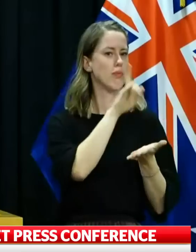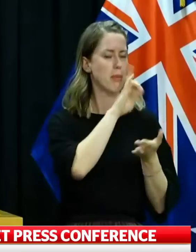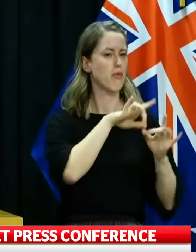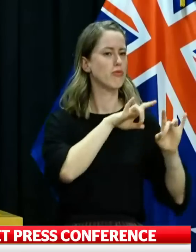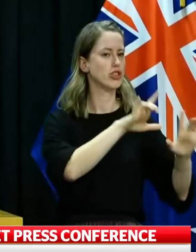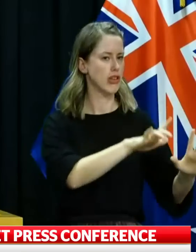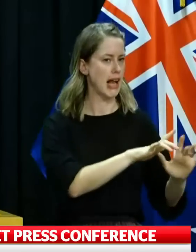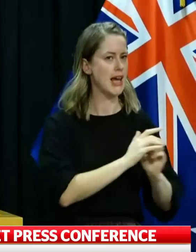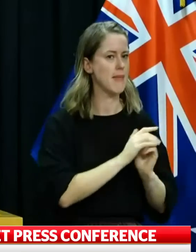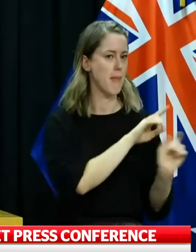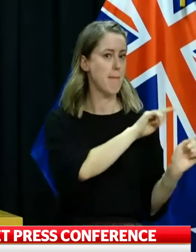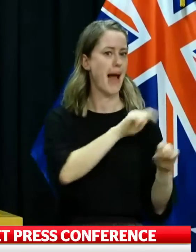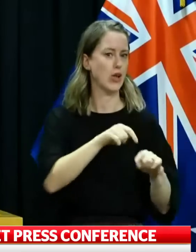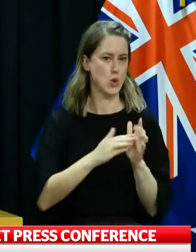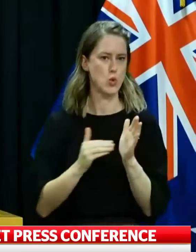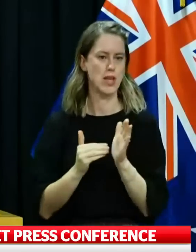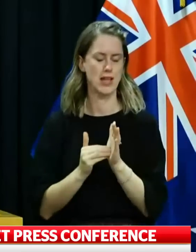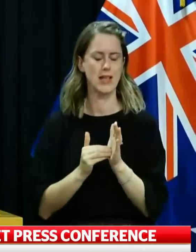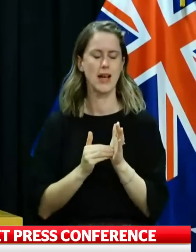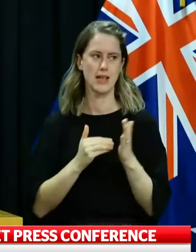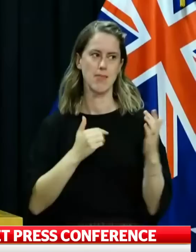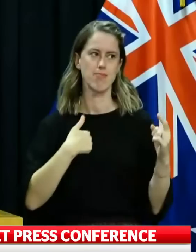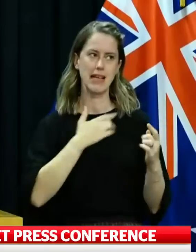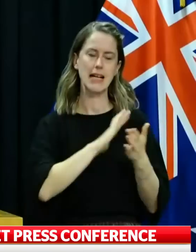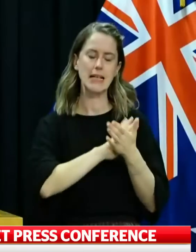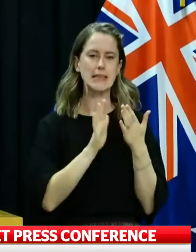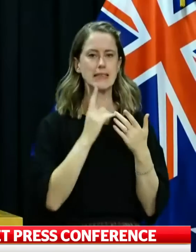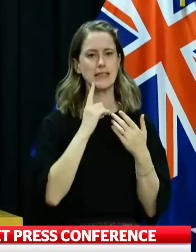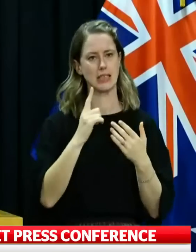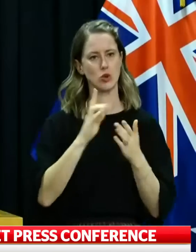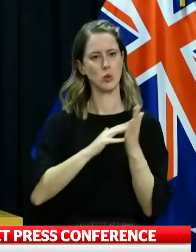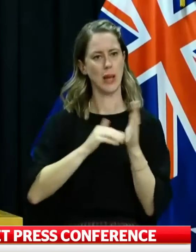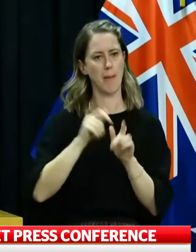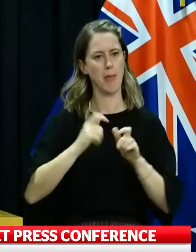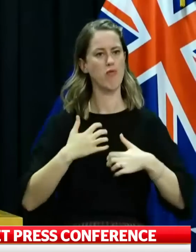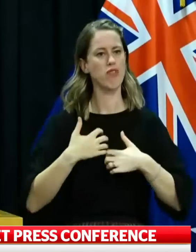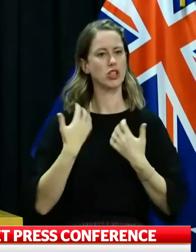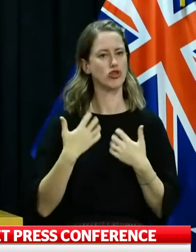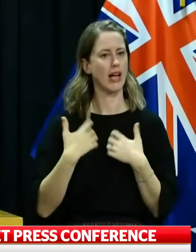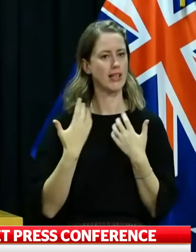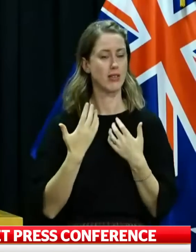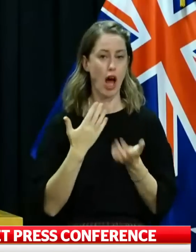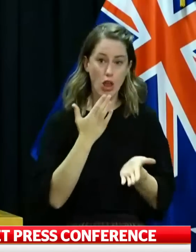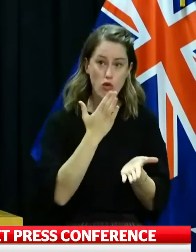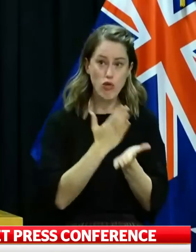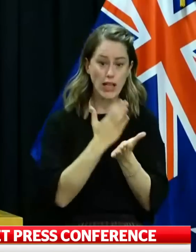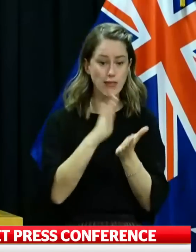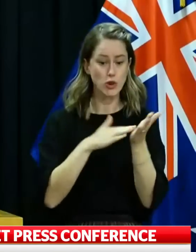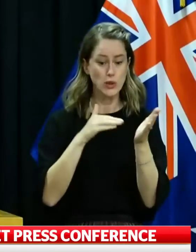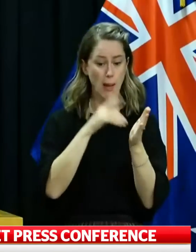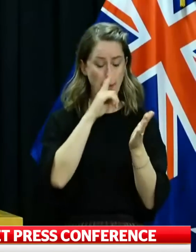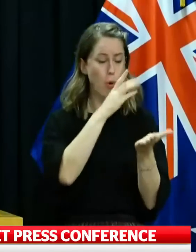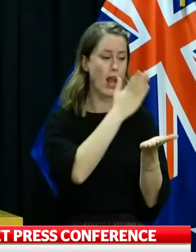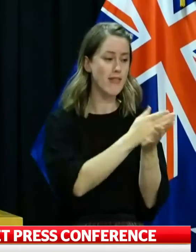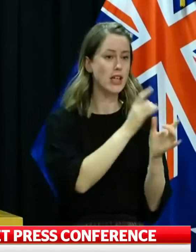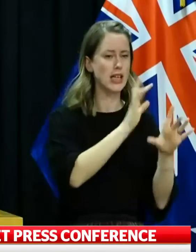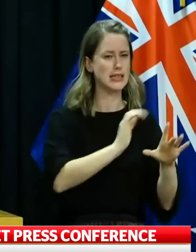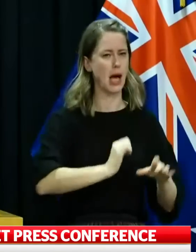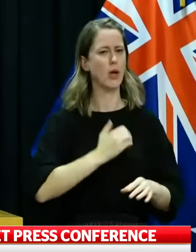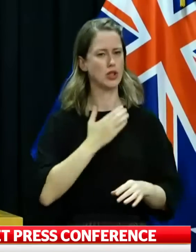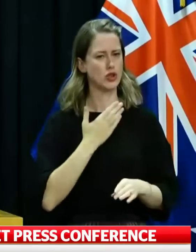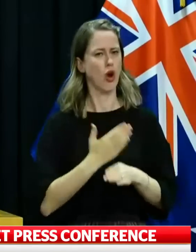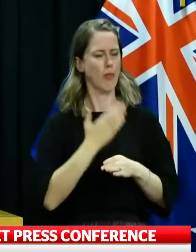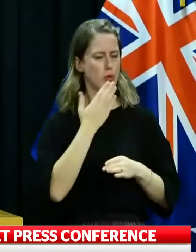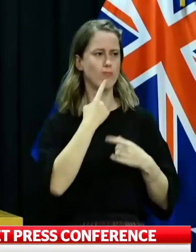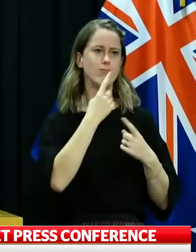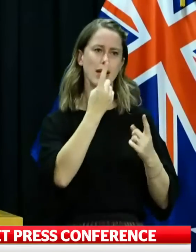clear about the frustration New Zealanders were feeling around it. Also the rights of New Zealanders in Australia. It's our job to be